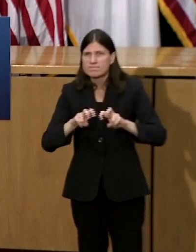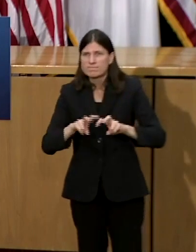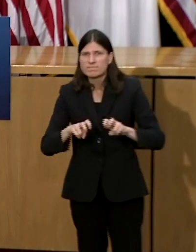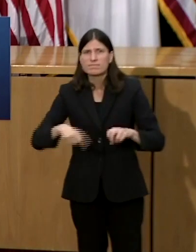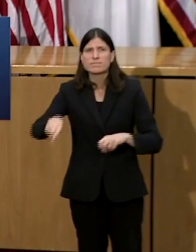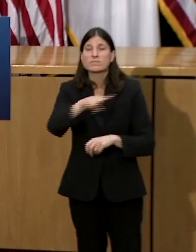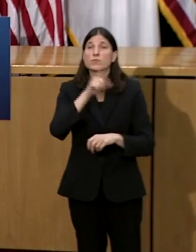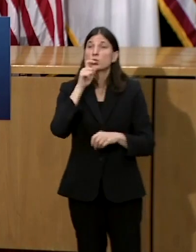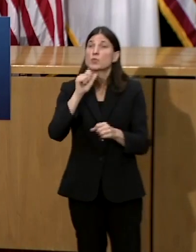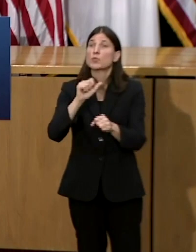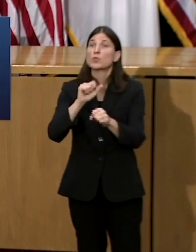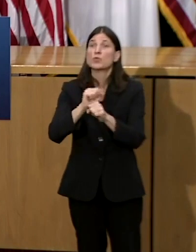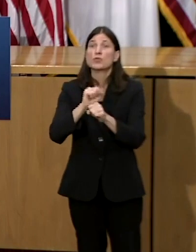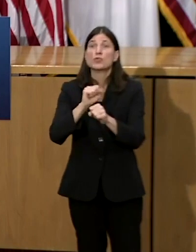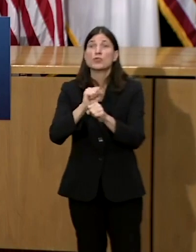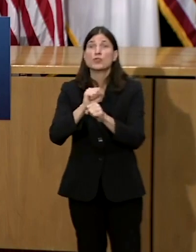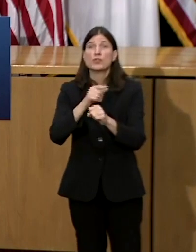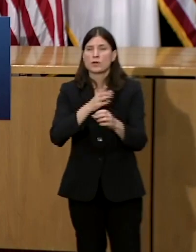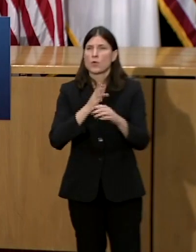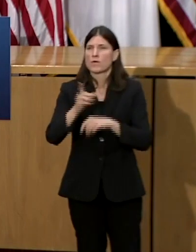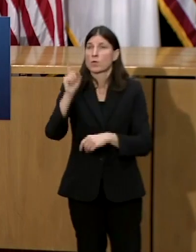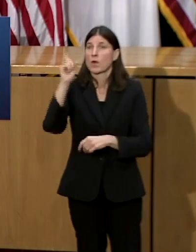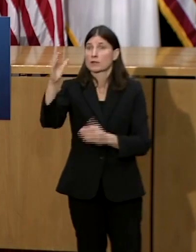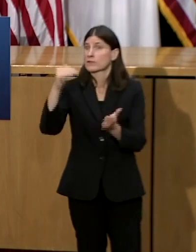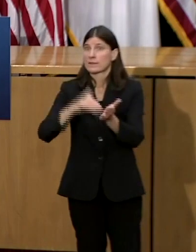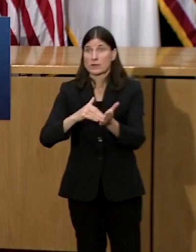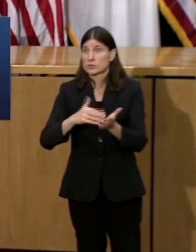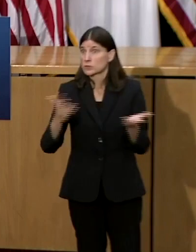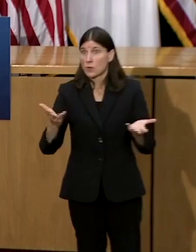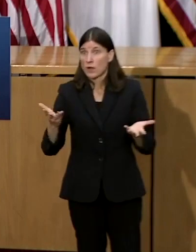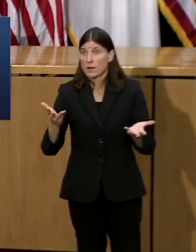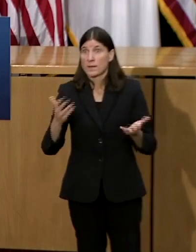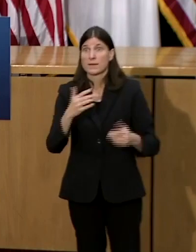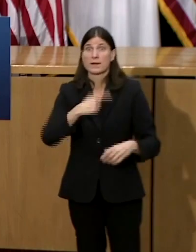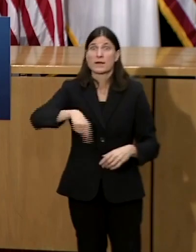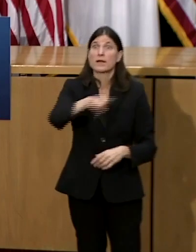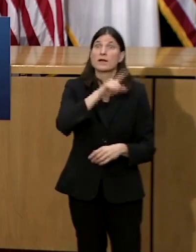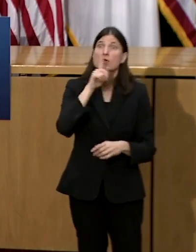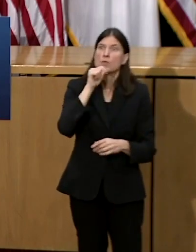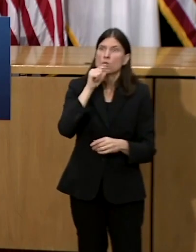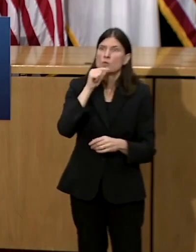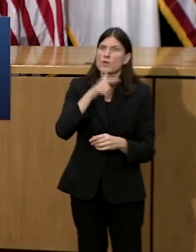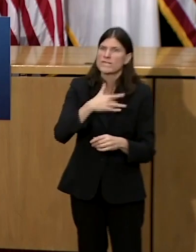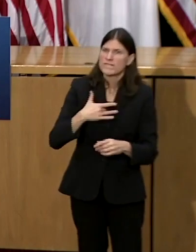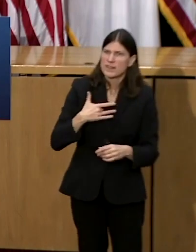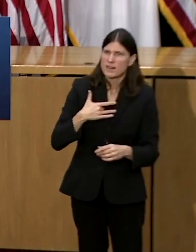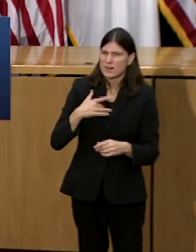health response to a crisis is to methodically gather more and better data to guide improved and targeted